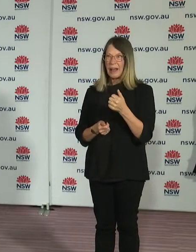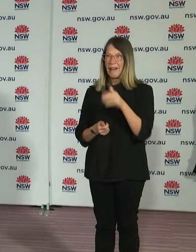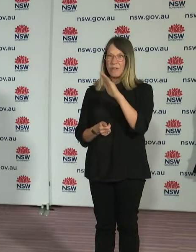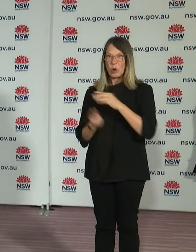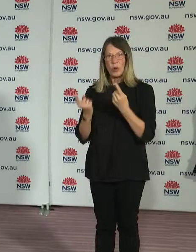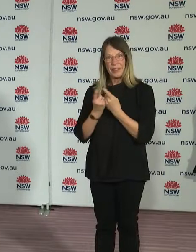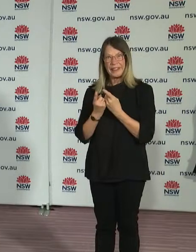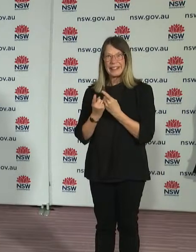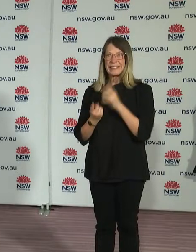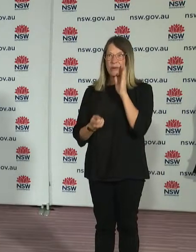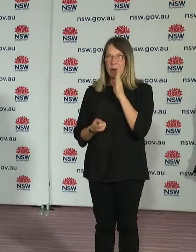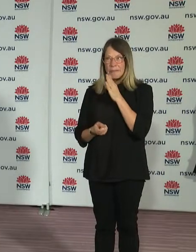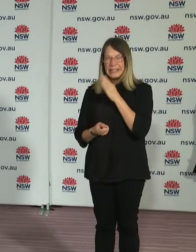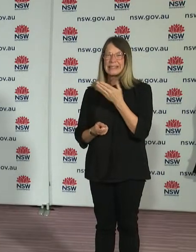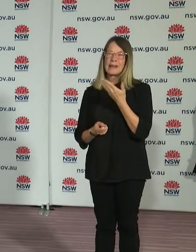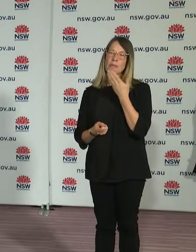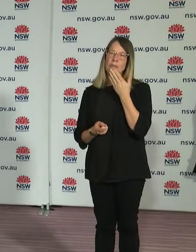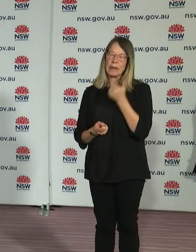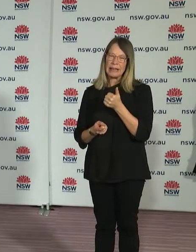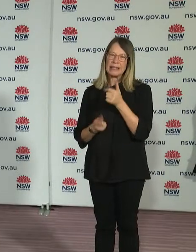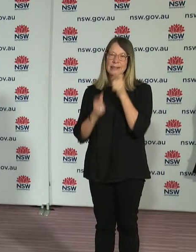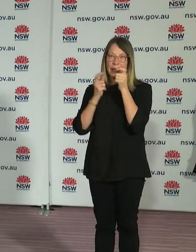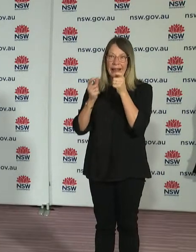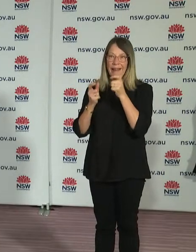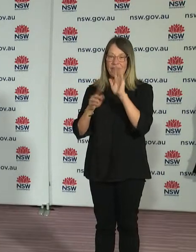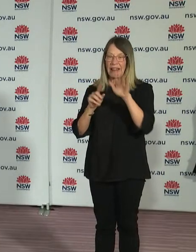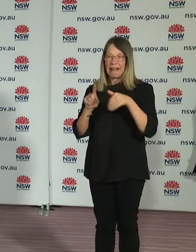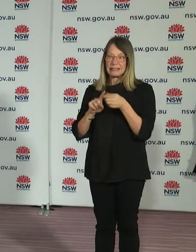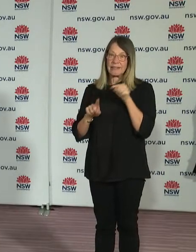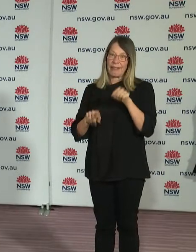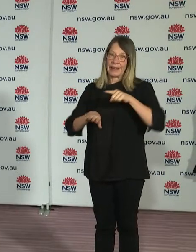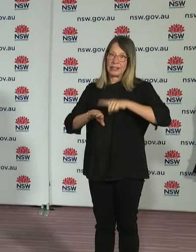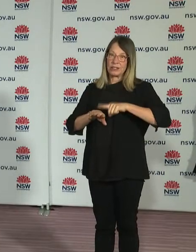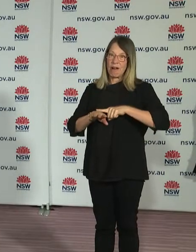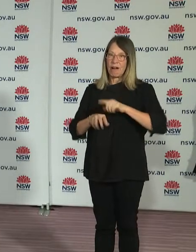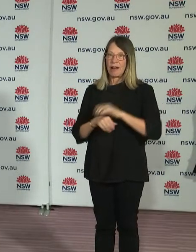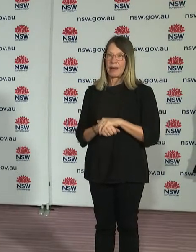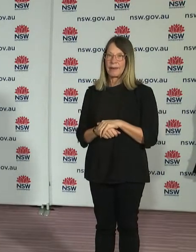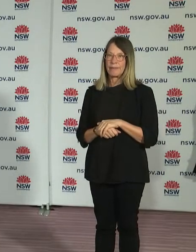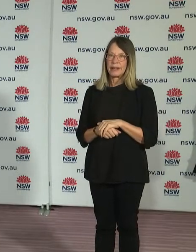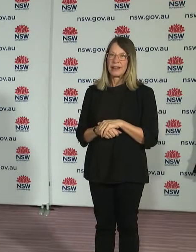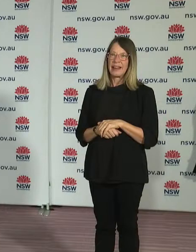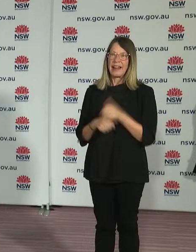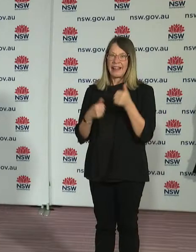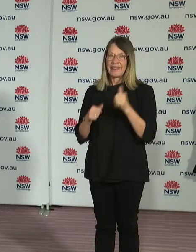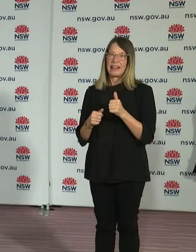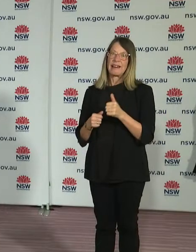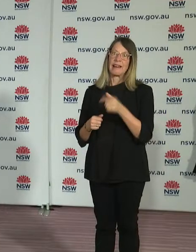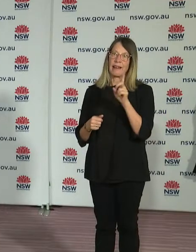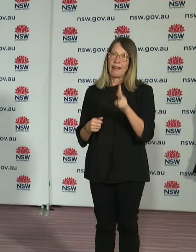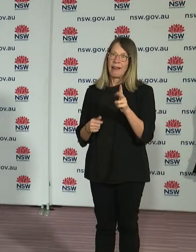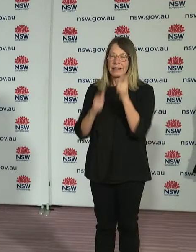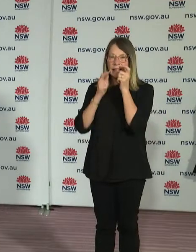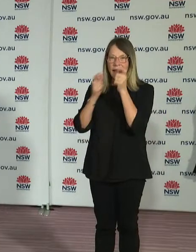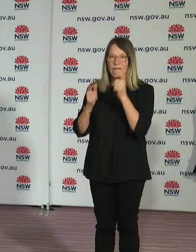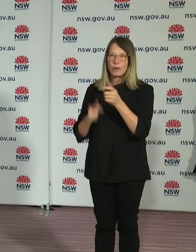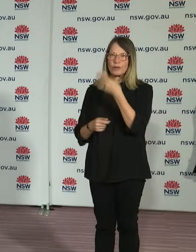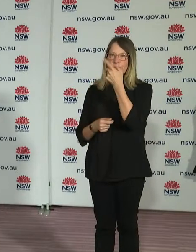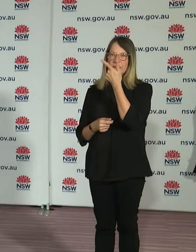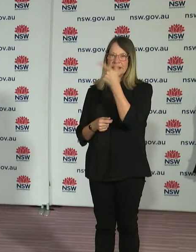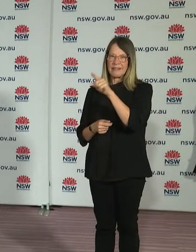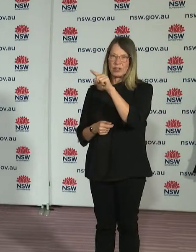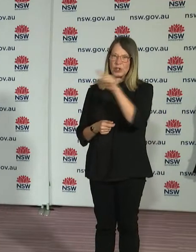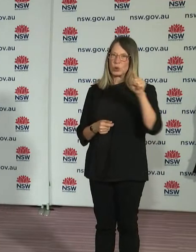we keep saying, please exercise a degree of caution, in particular between 70 and 80%. There'll be around a 2 or 3 week